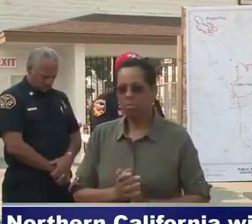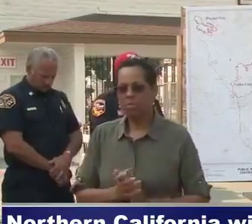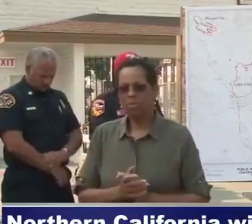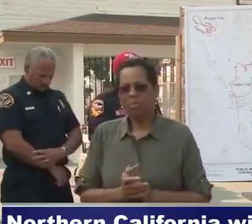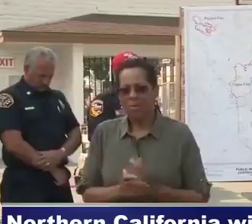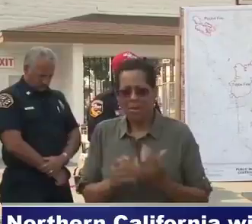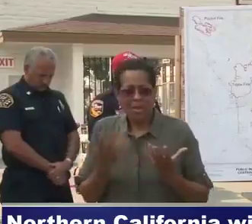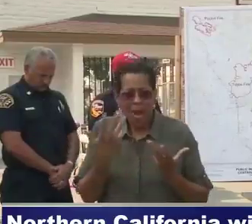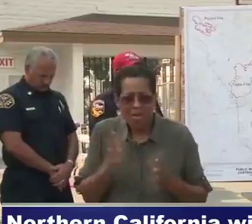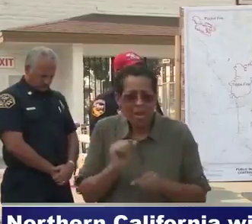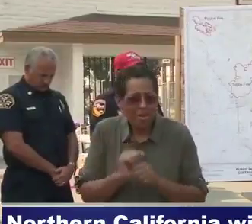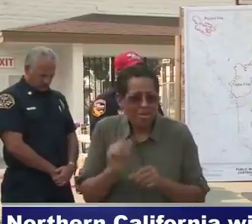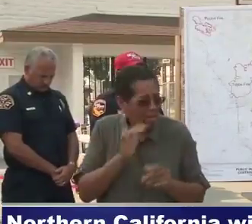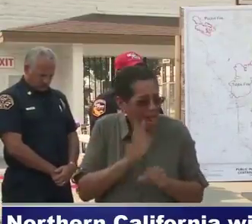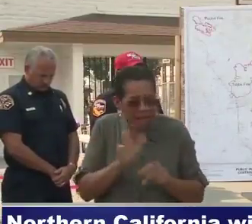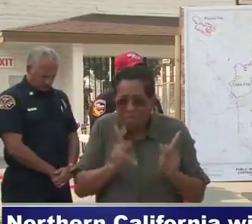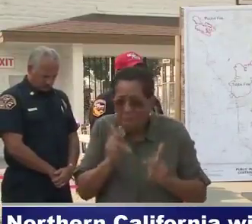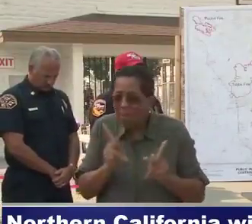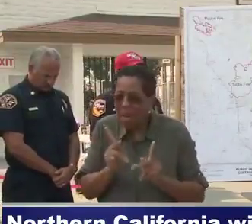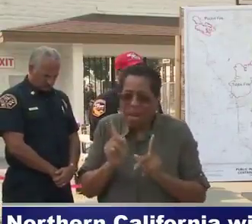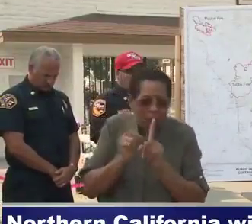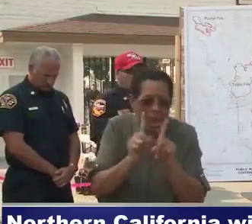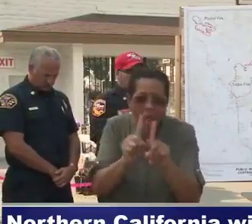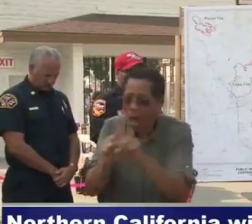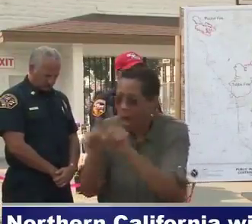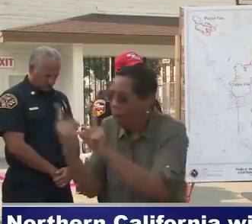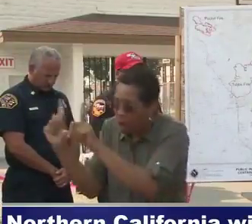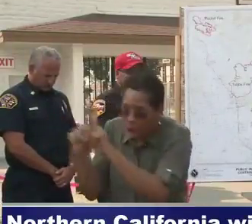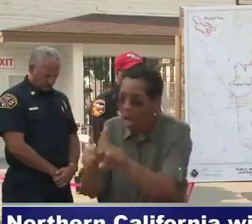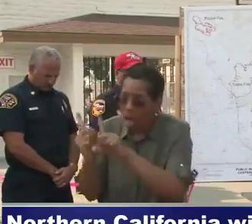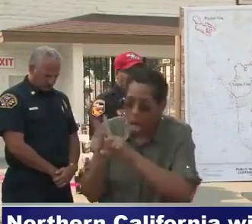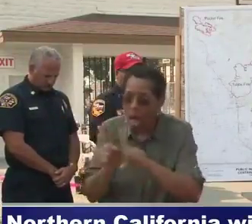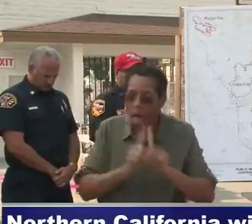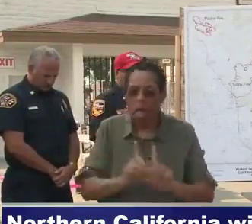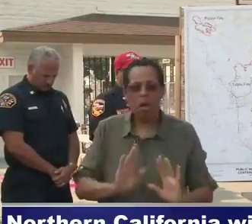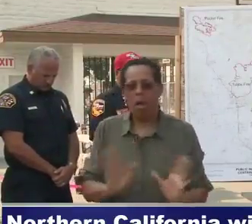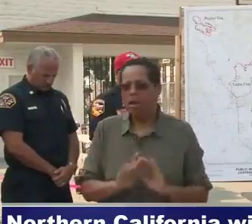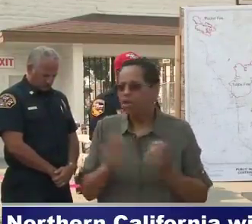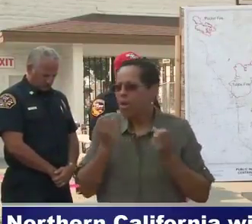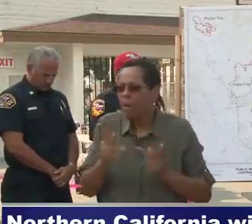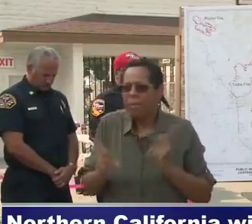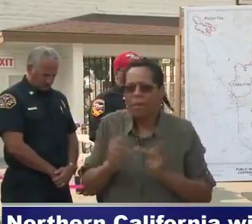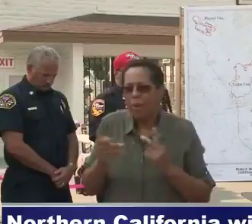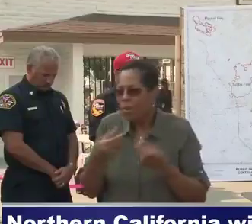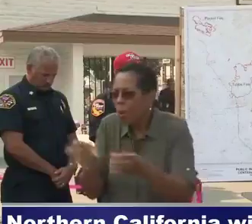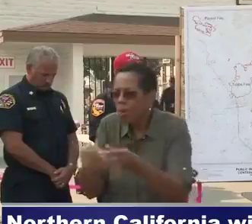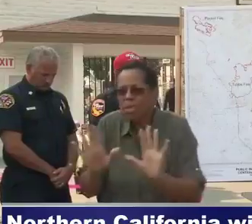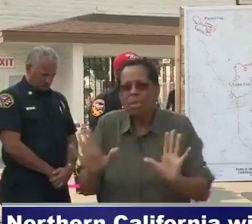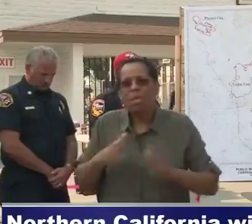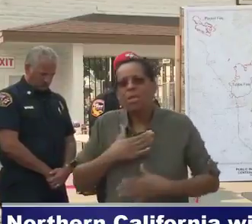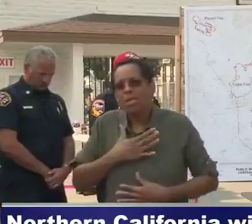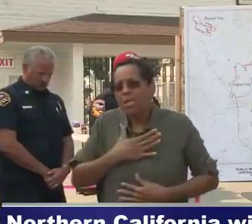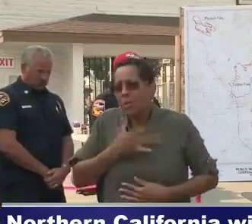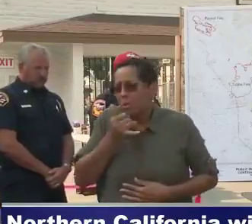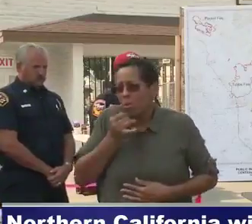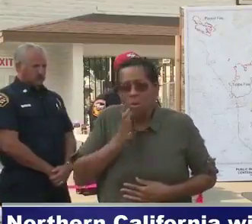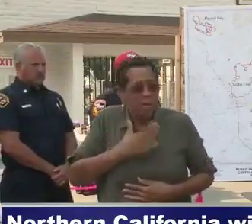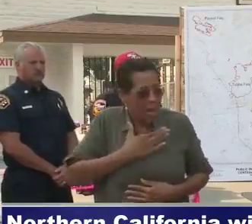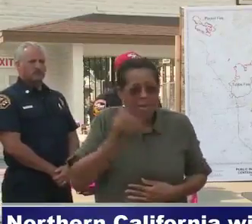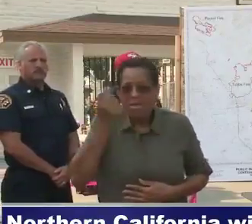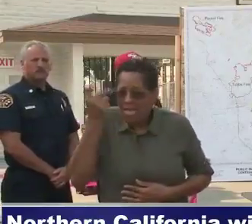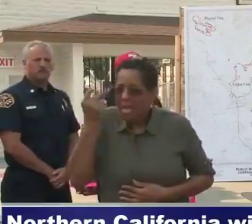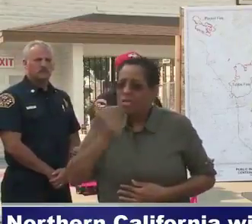posts. And we realize that everybody has losses, and we sympathize with that, and our hearts go out to you. We have to